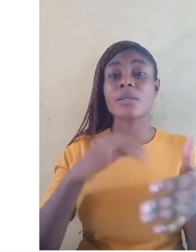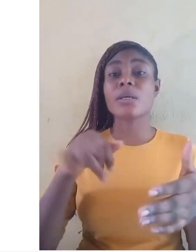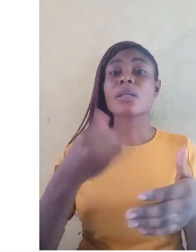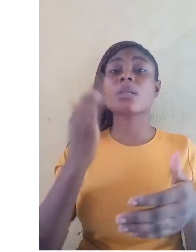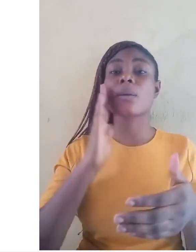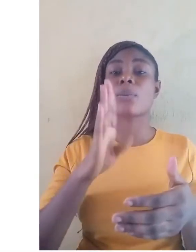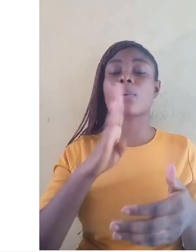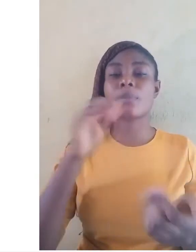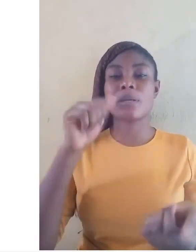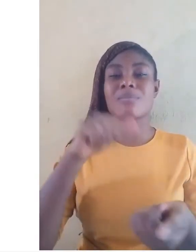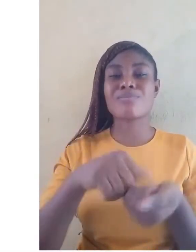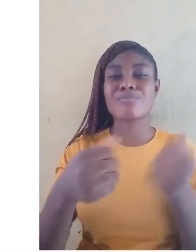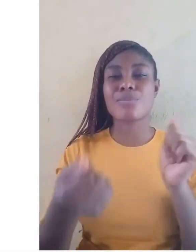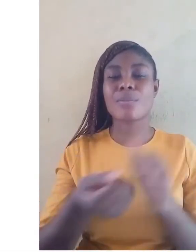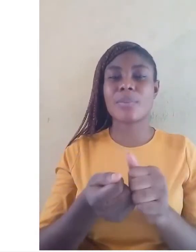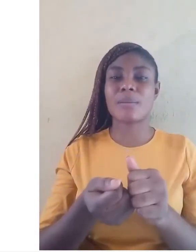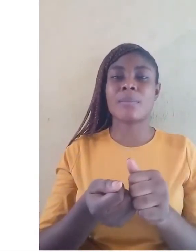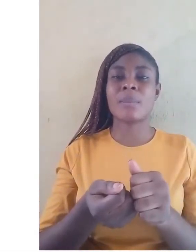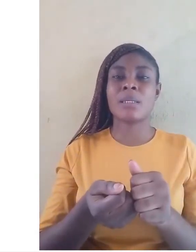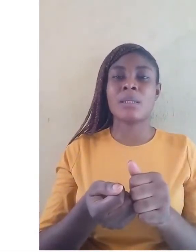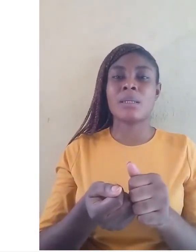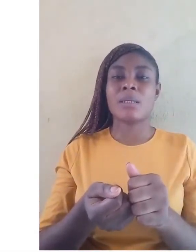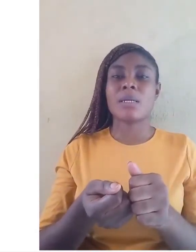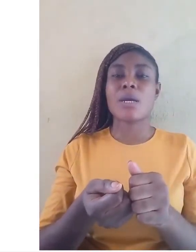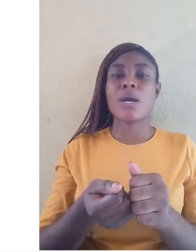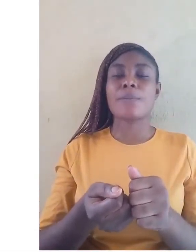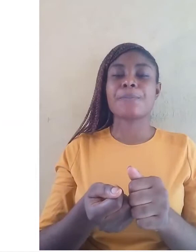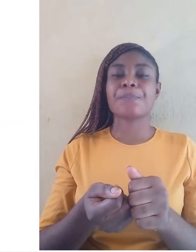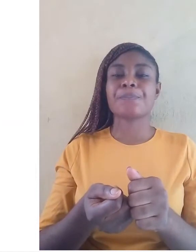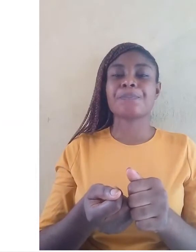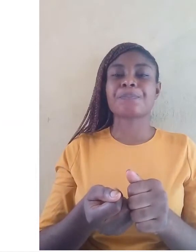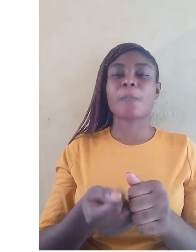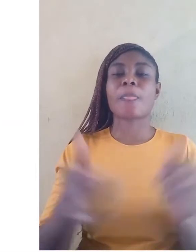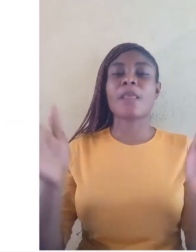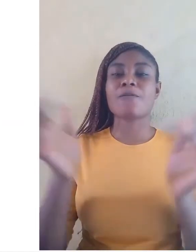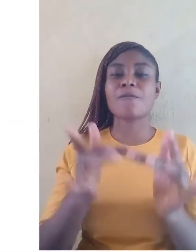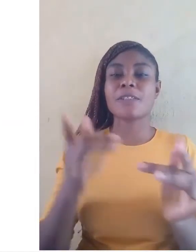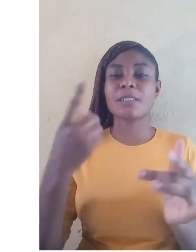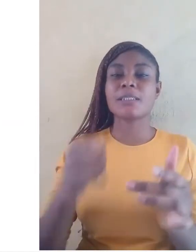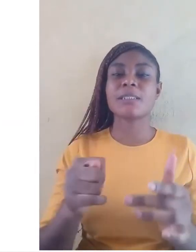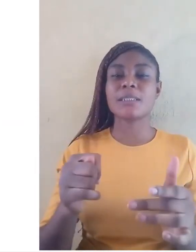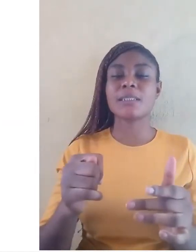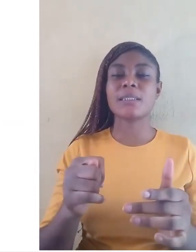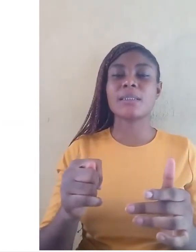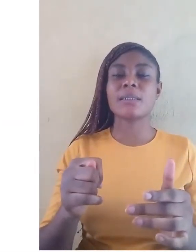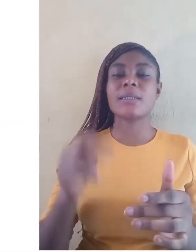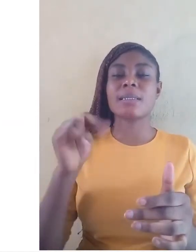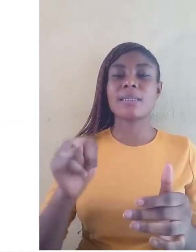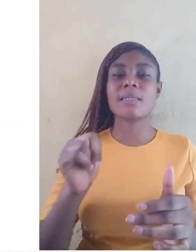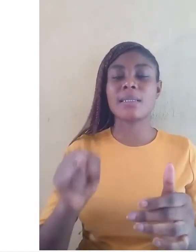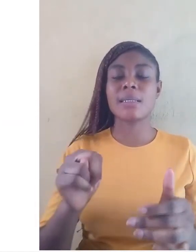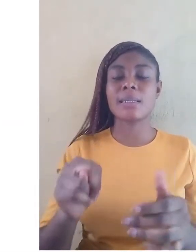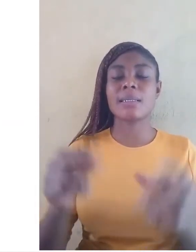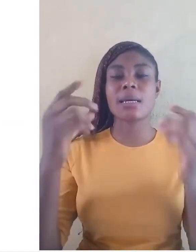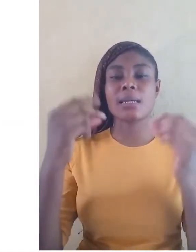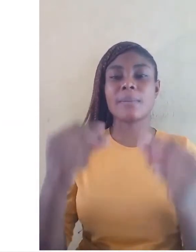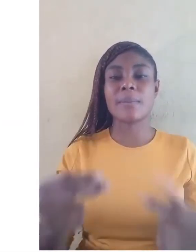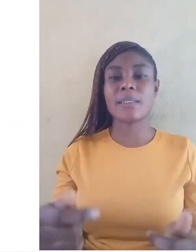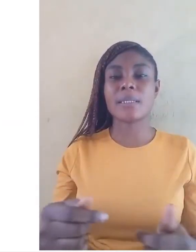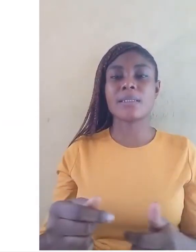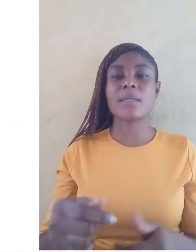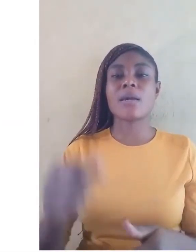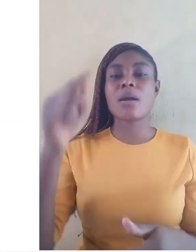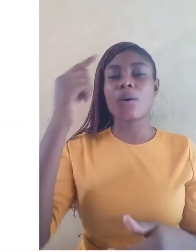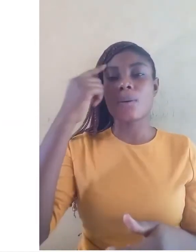there is going to be difficulty in reaching the needed cognitive and